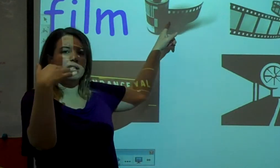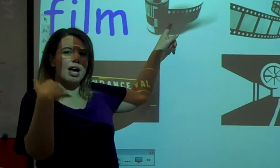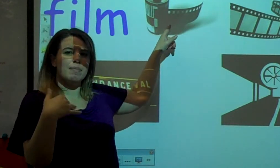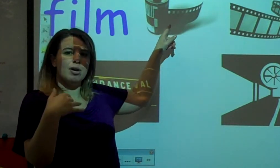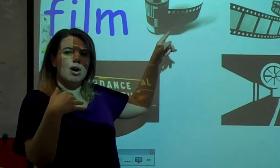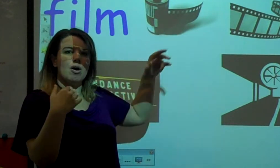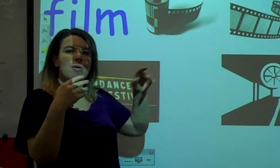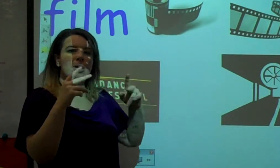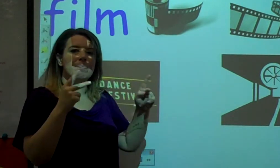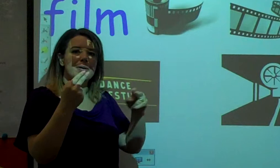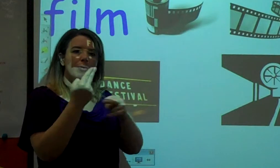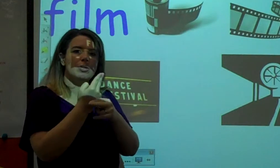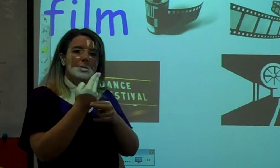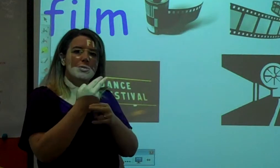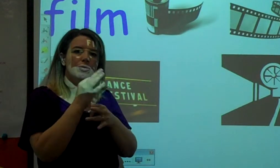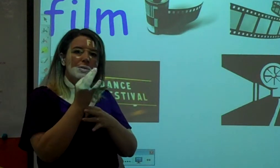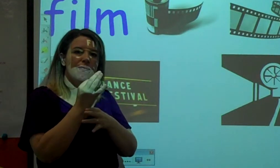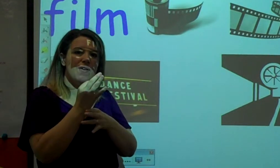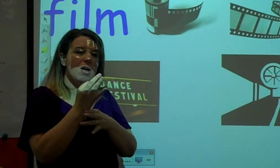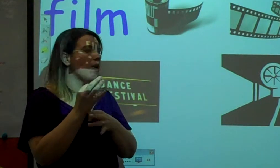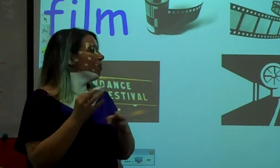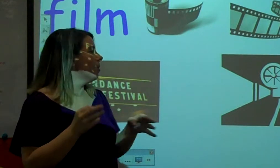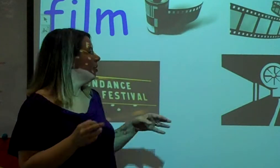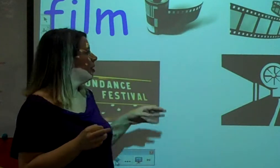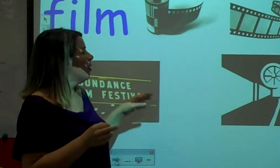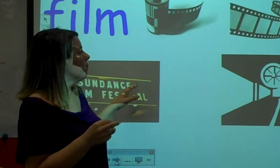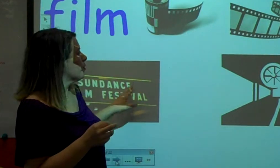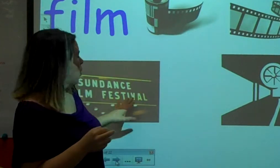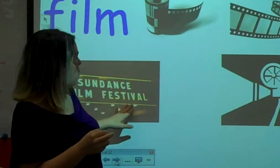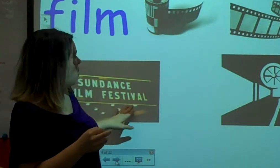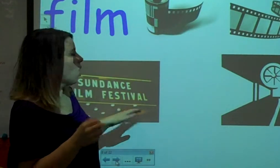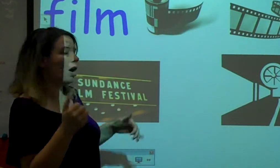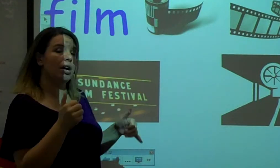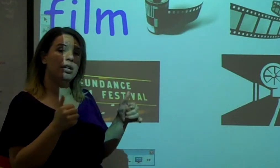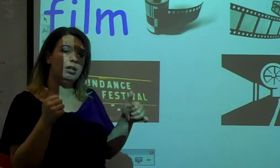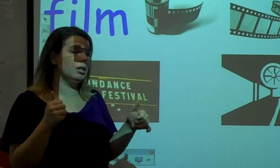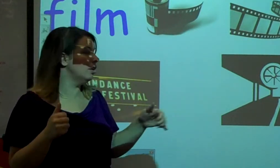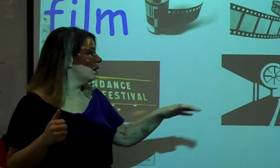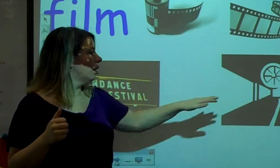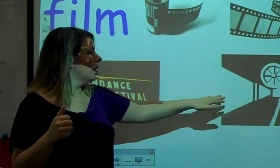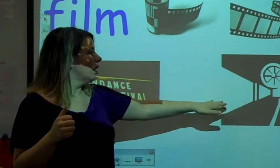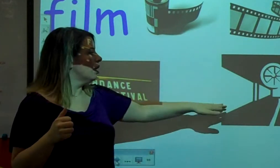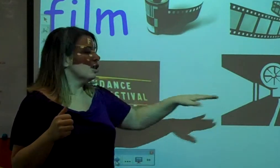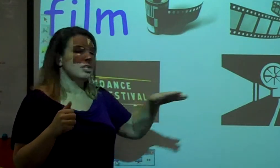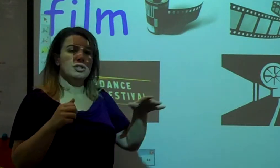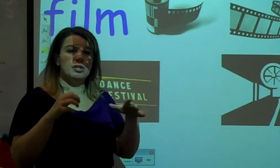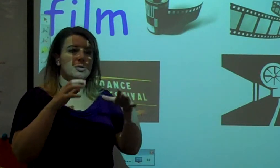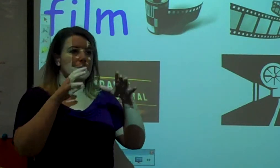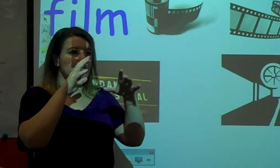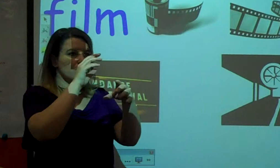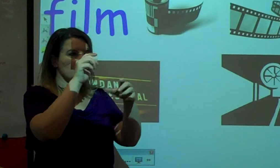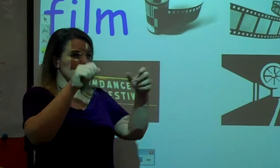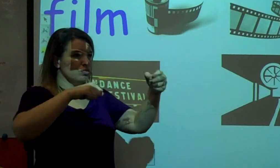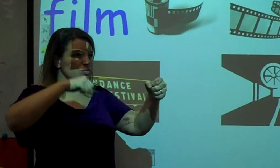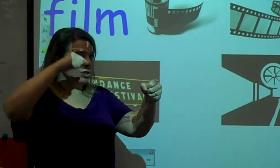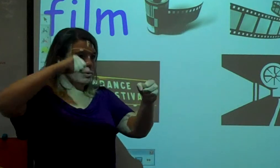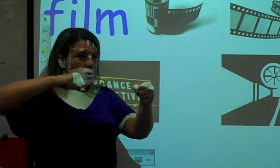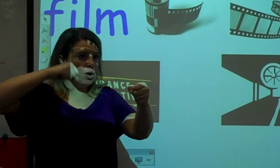time ago. People used film. Or you